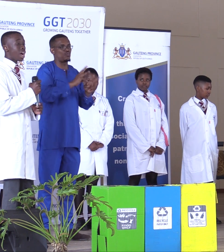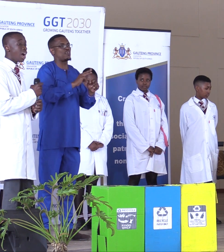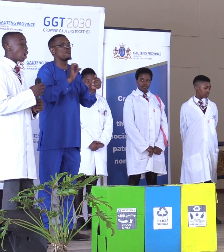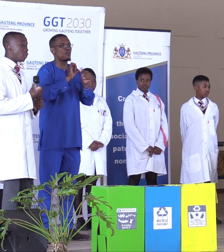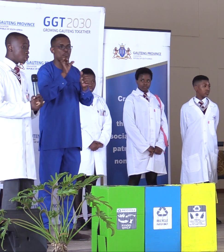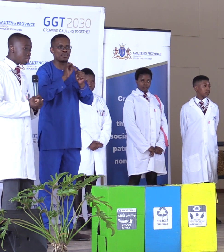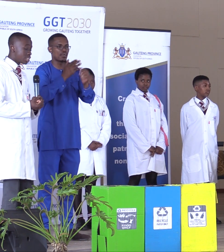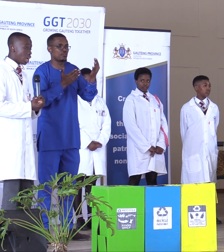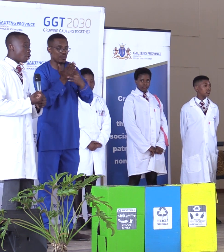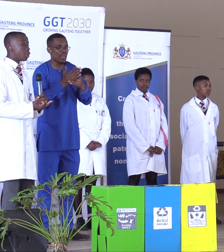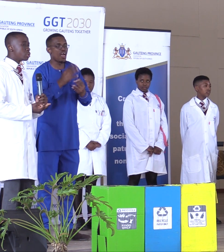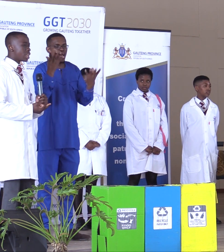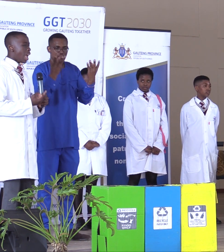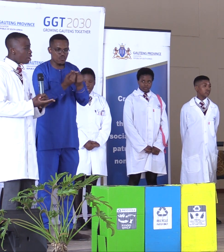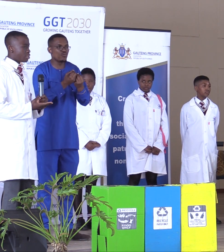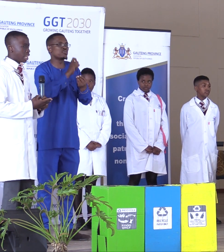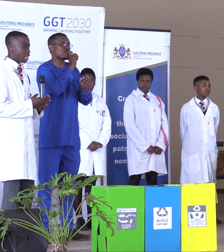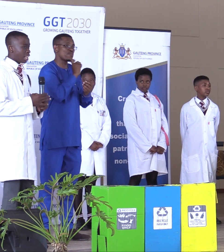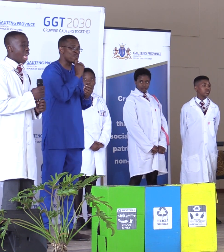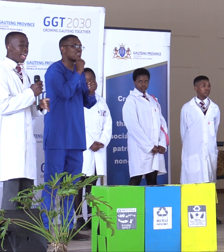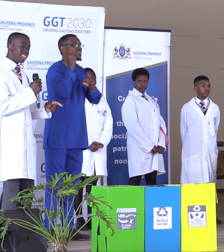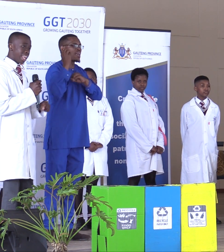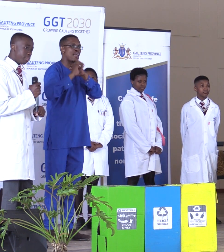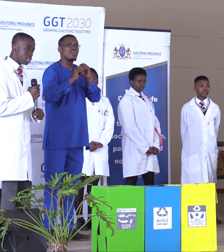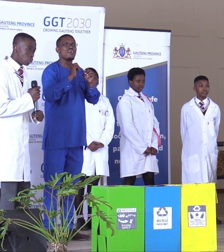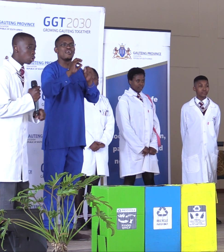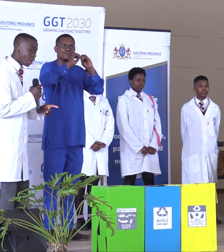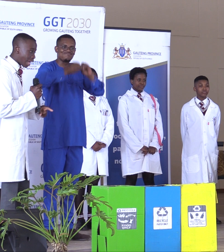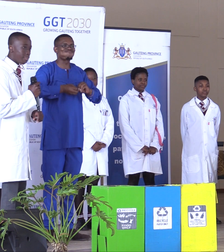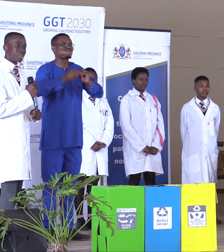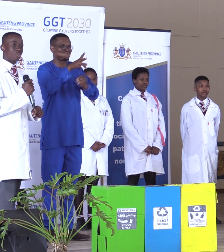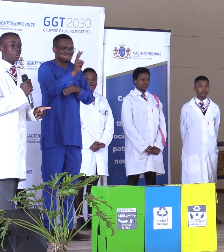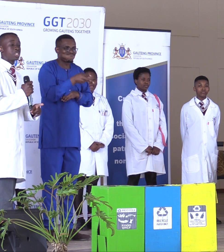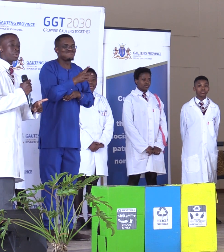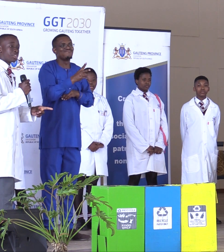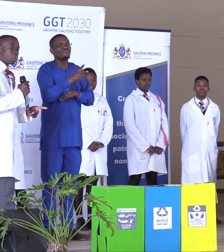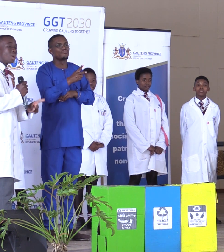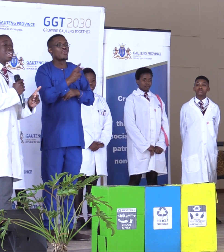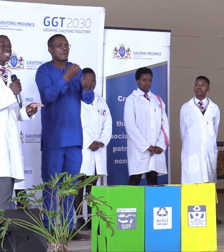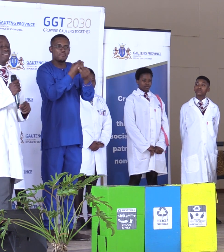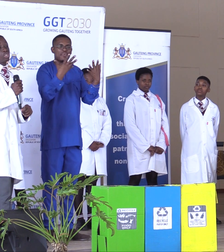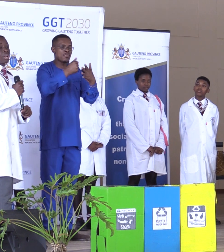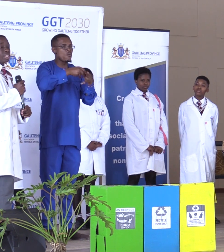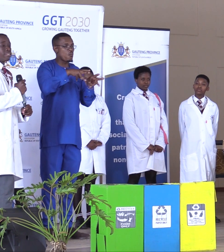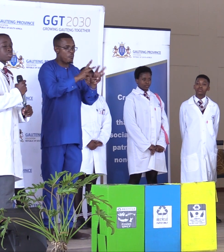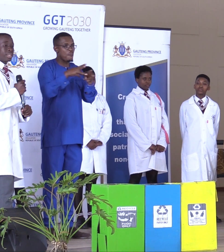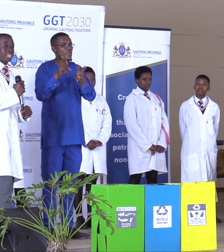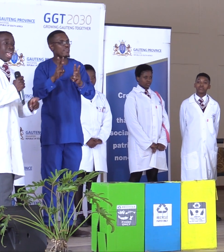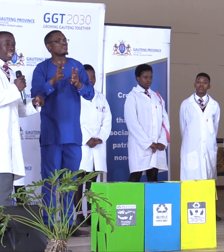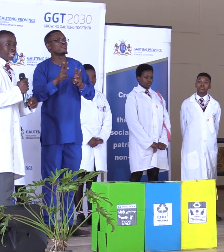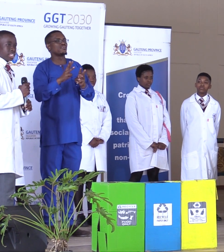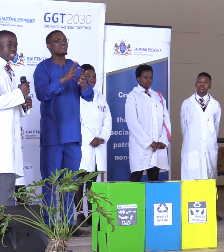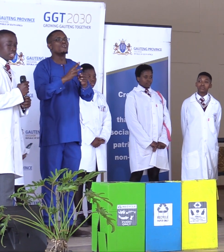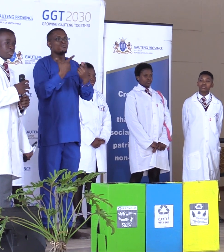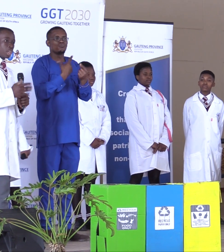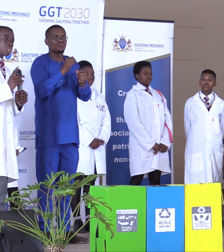which are reduce, reuse and recycle, and their aim is to lower the amount of waste we throw, save natural landfill space